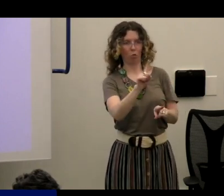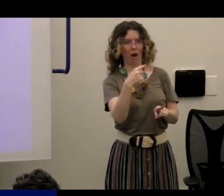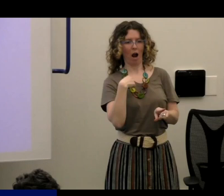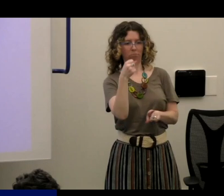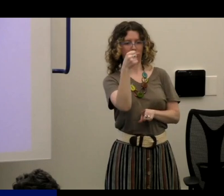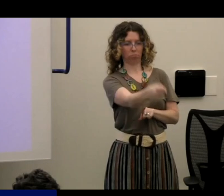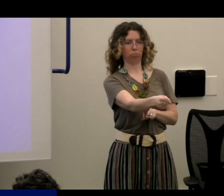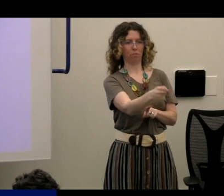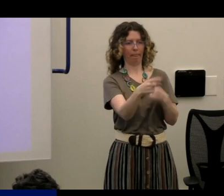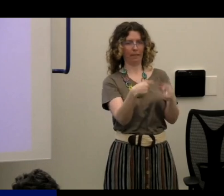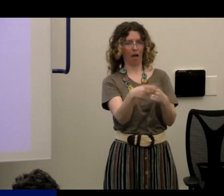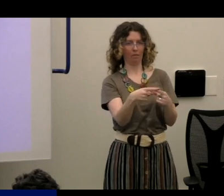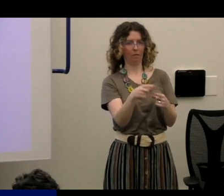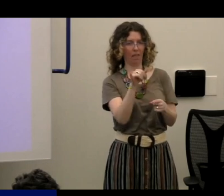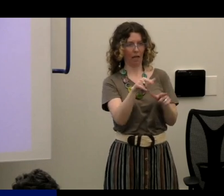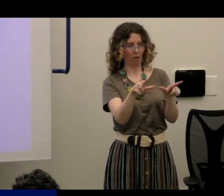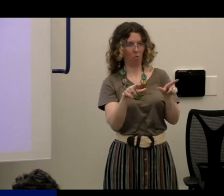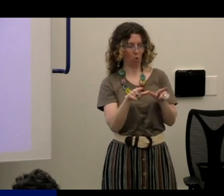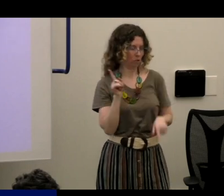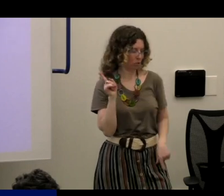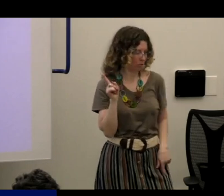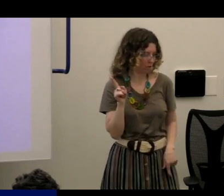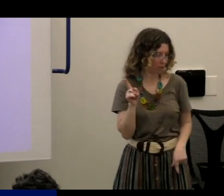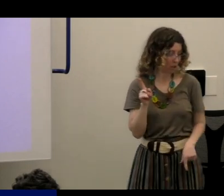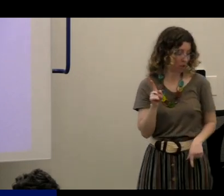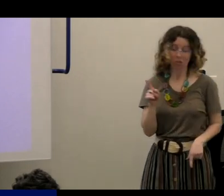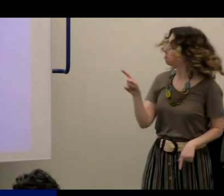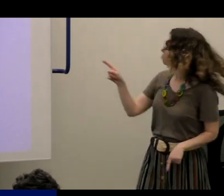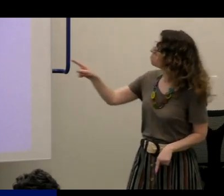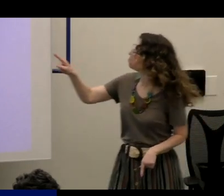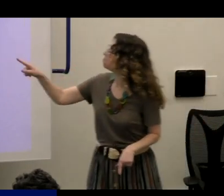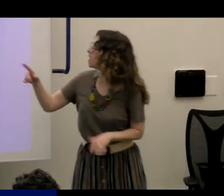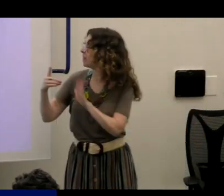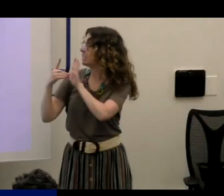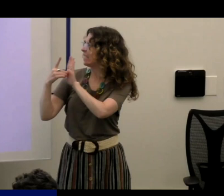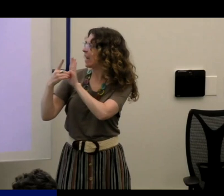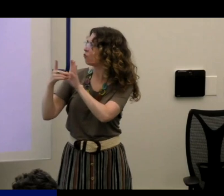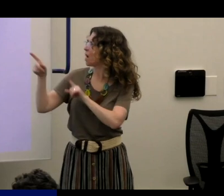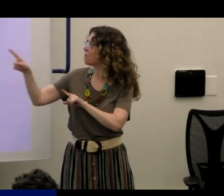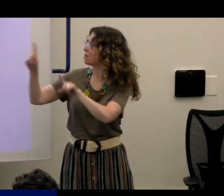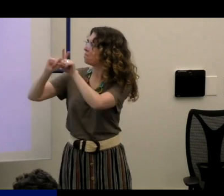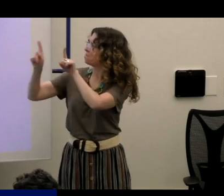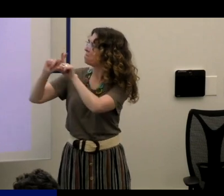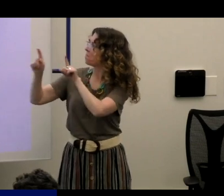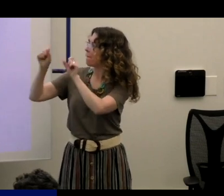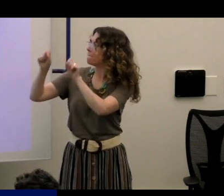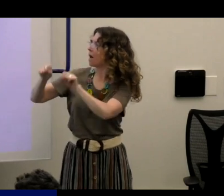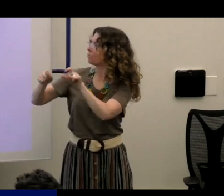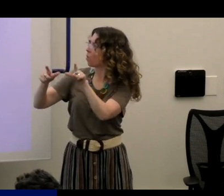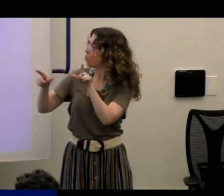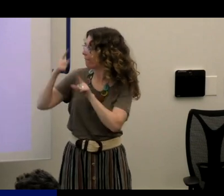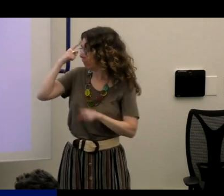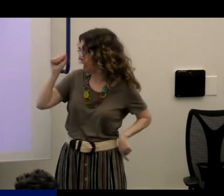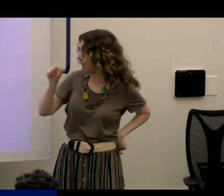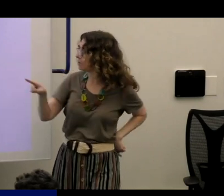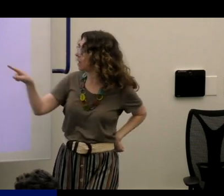the body or out in front of me. Where I'm placing that sign. It has a location where it's being set up. And then here's a diagram